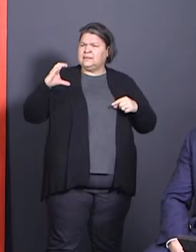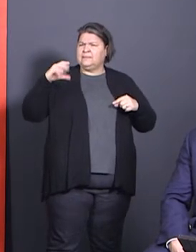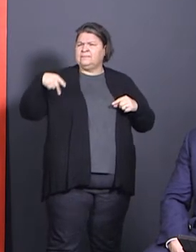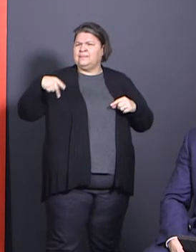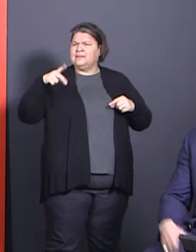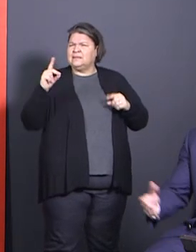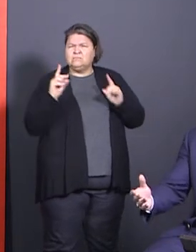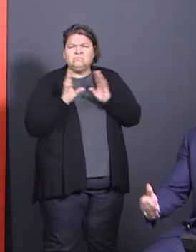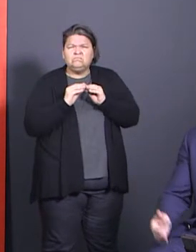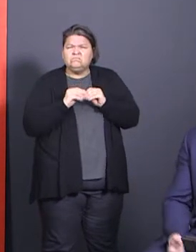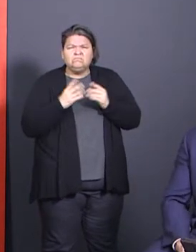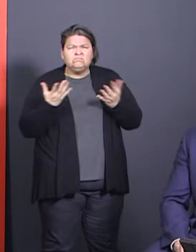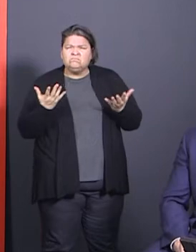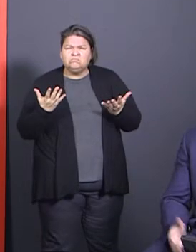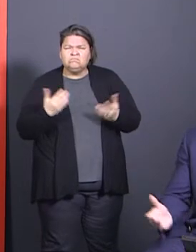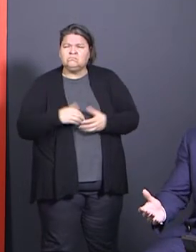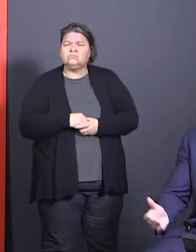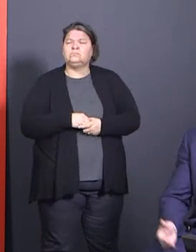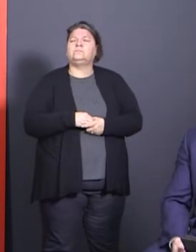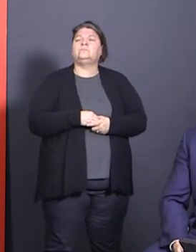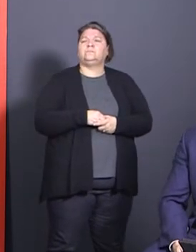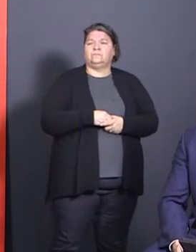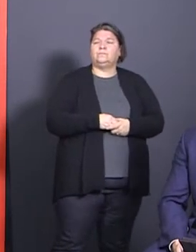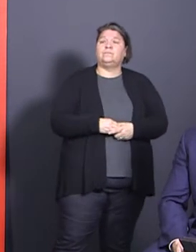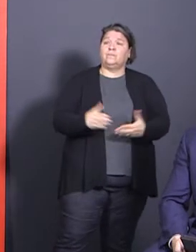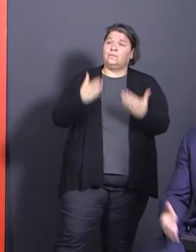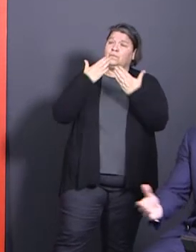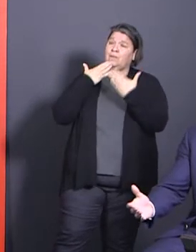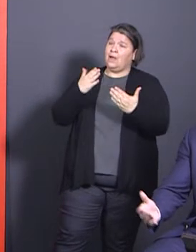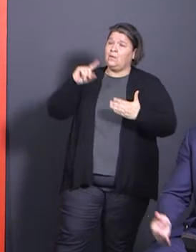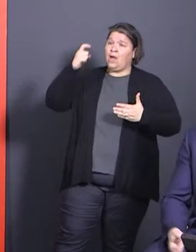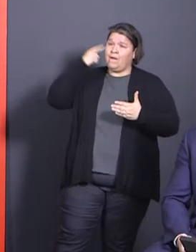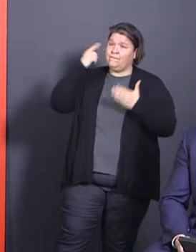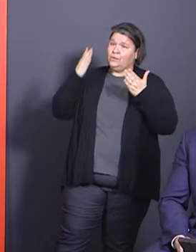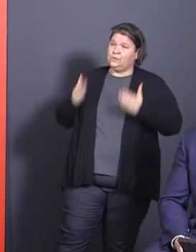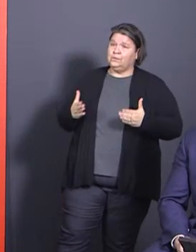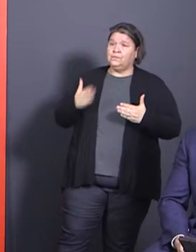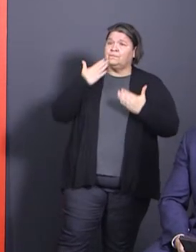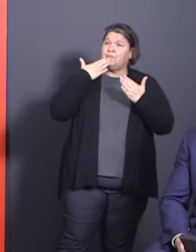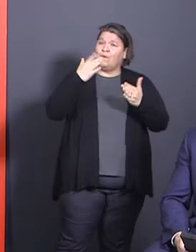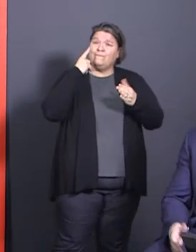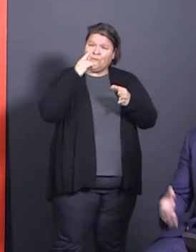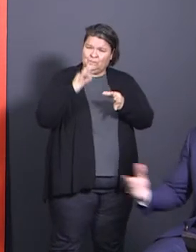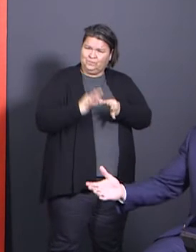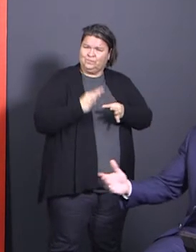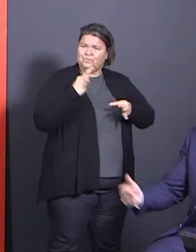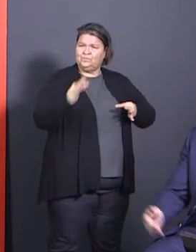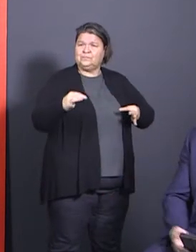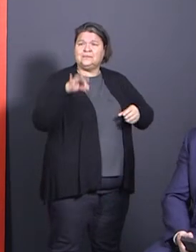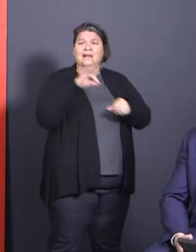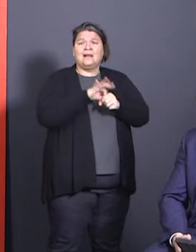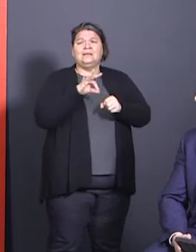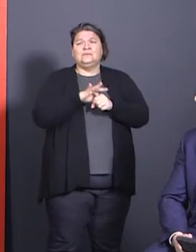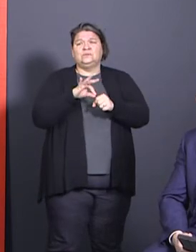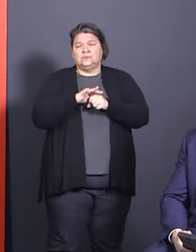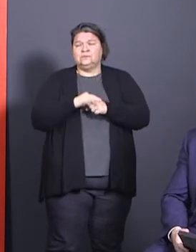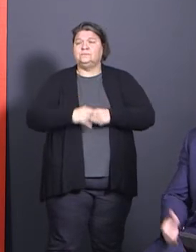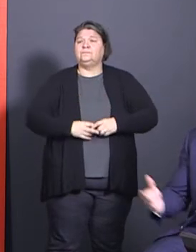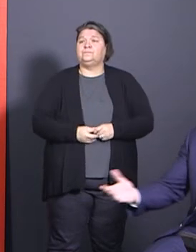Absolutely. First of all, I'd like to thank the governor for moving the election for us. I know you early